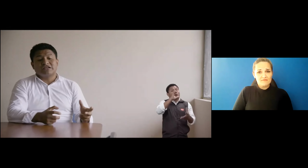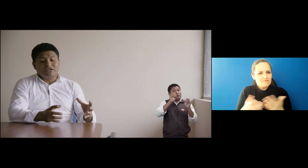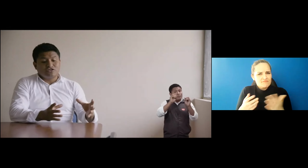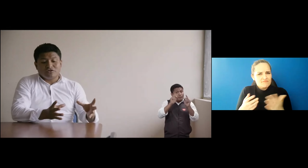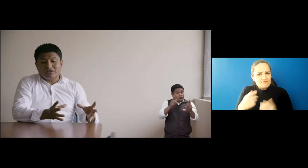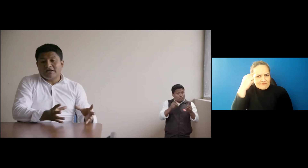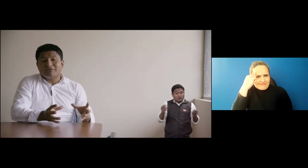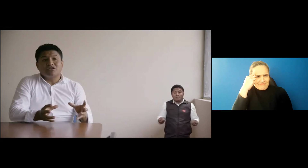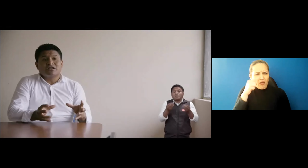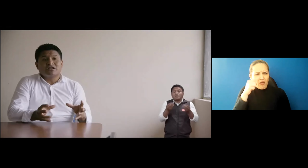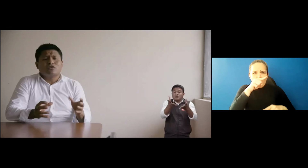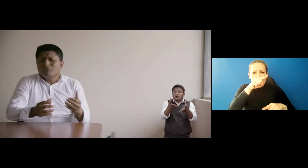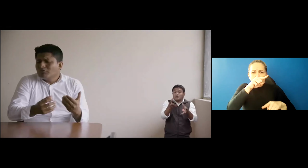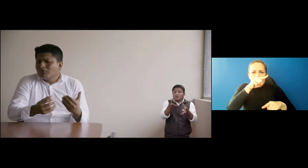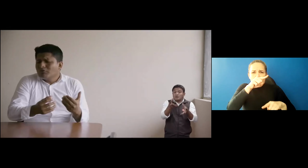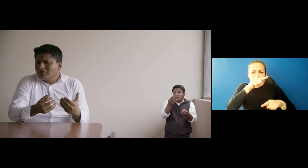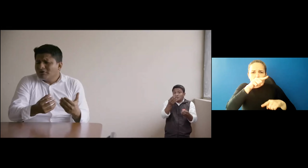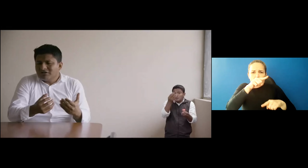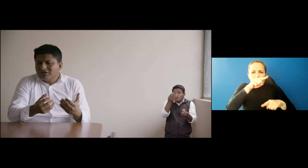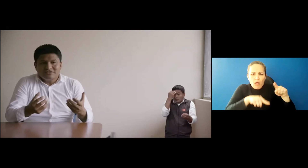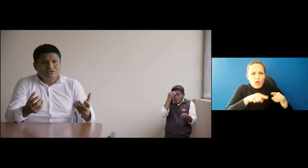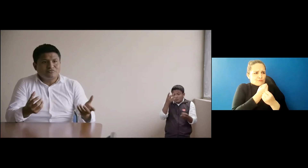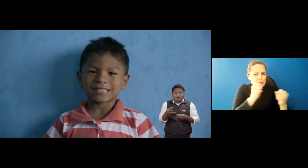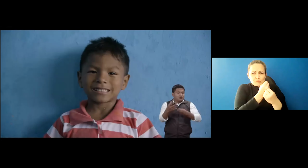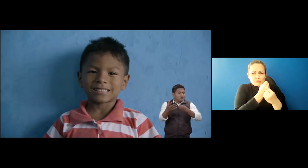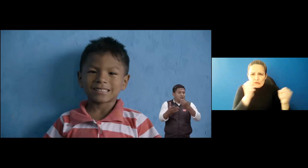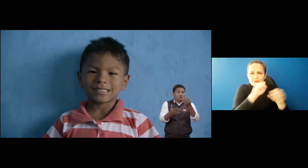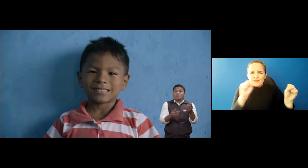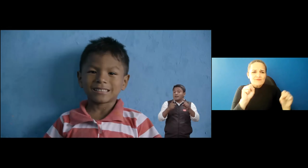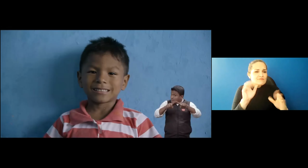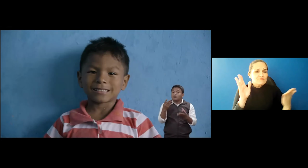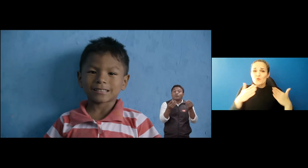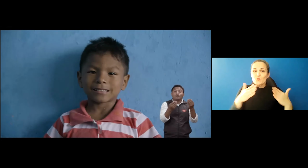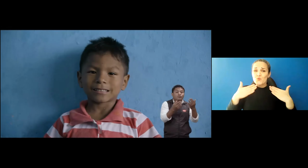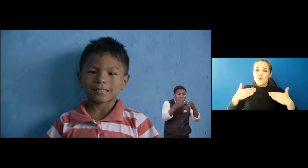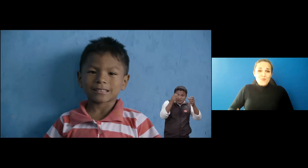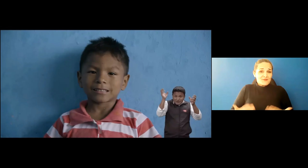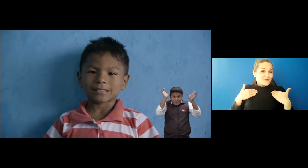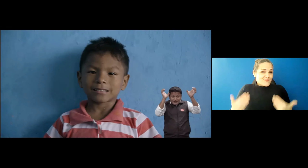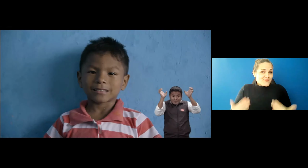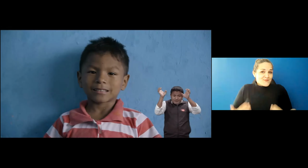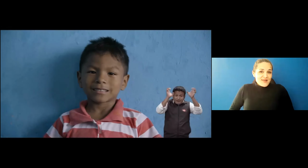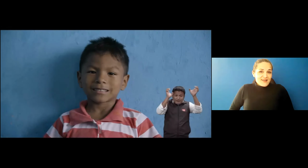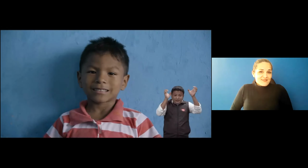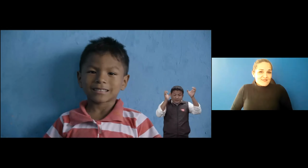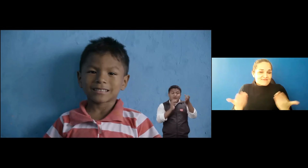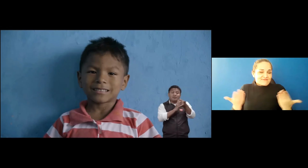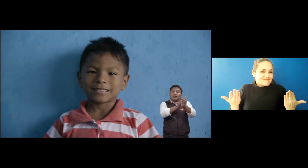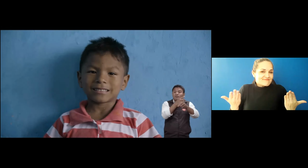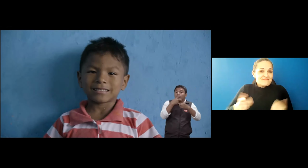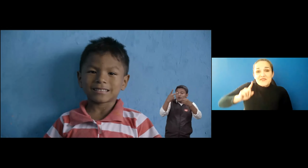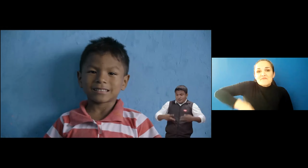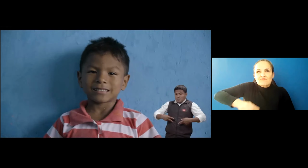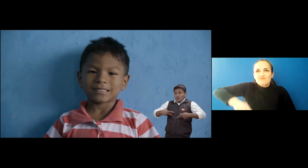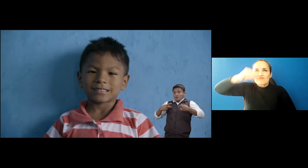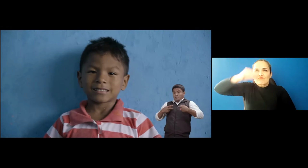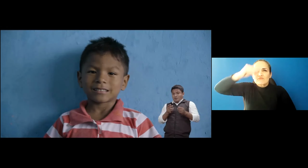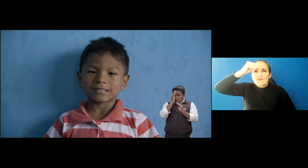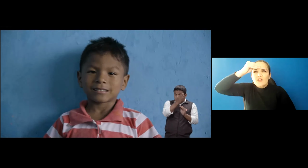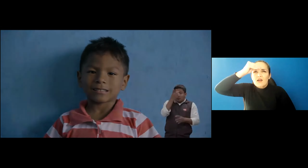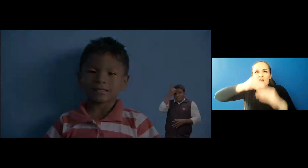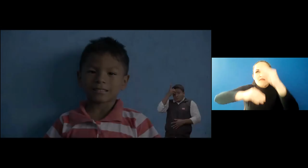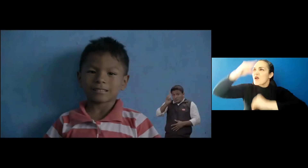arguments against trying to provide education for disabled kids, you have to equip them with all the skills and tools that they'll need to